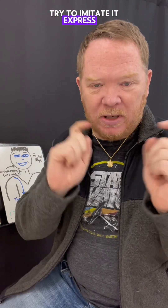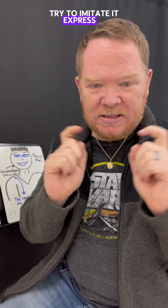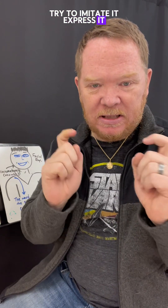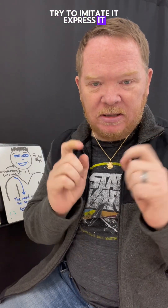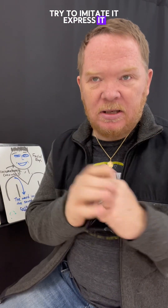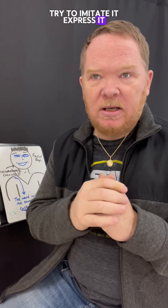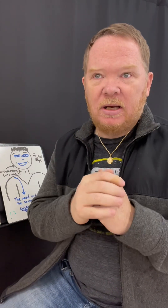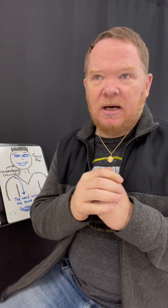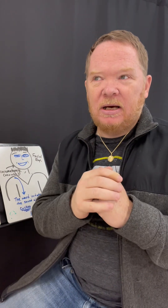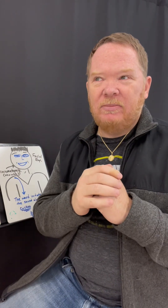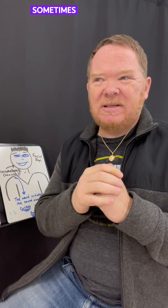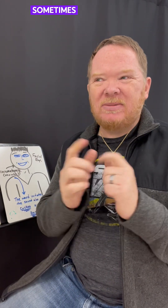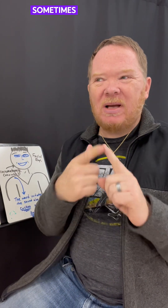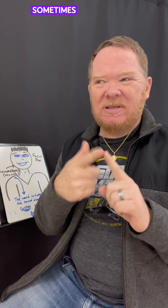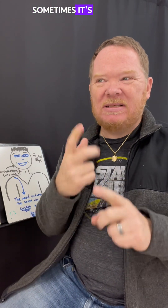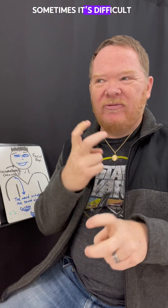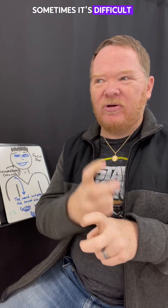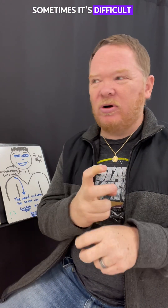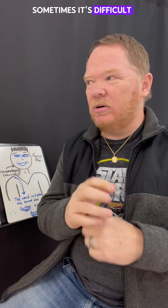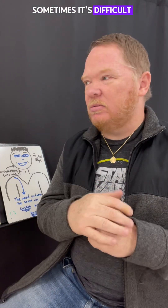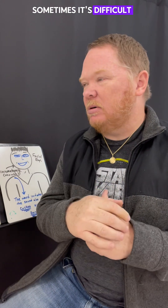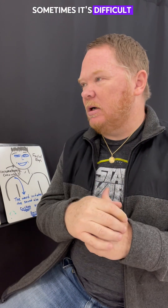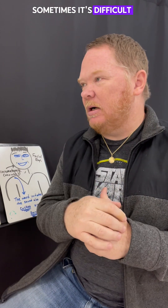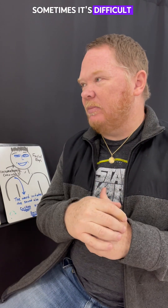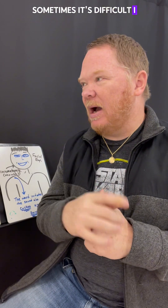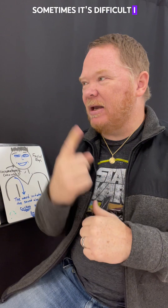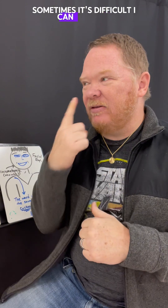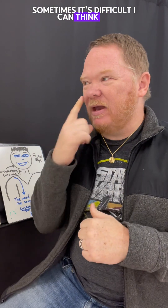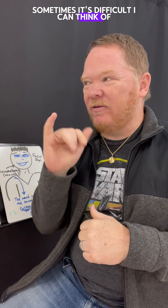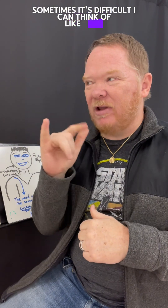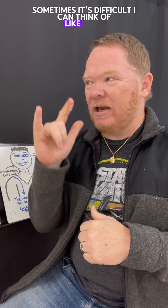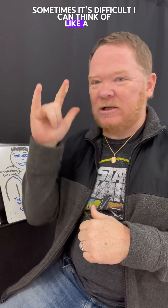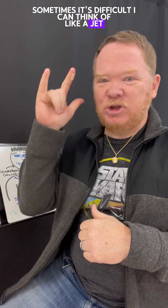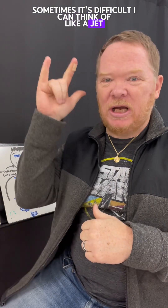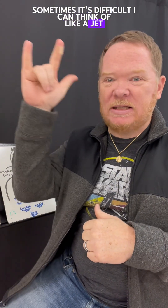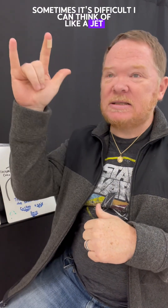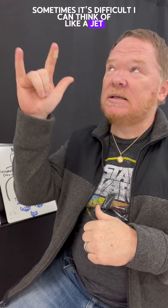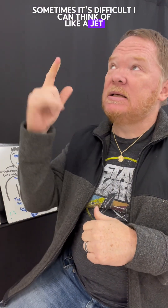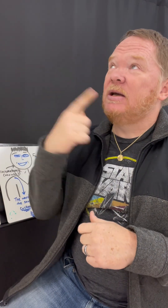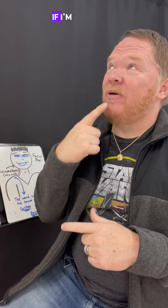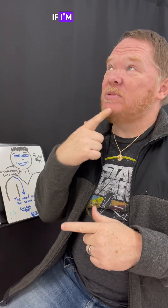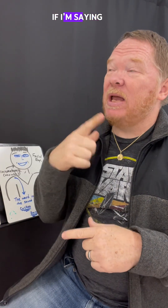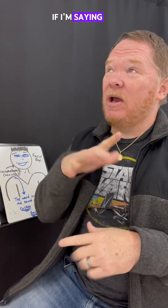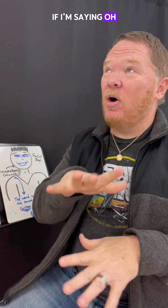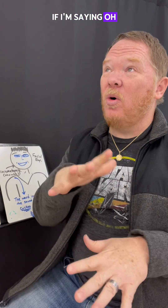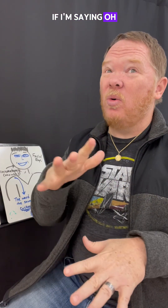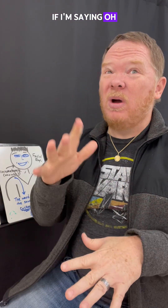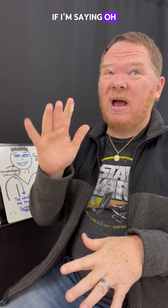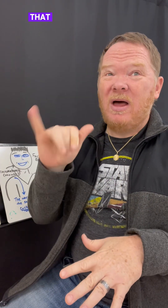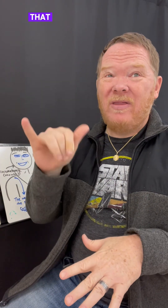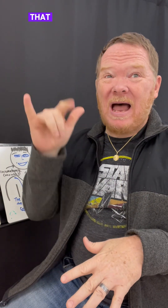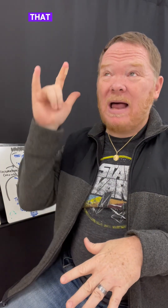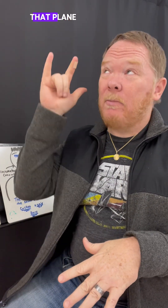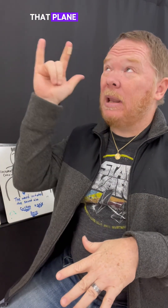it. Sometimes it's difficult. I can think of like a jet. If I'm saying, oh, that